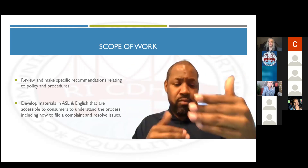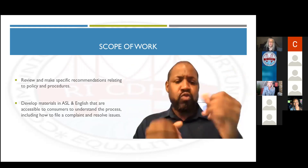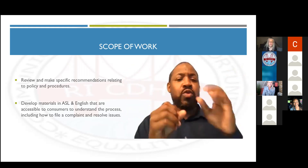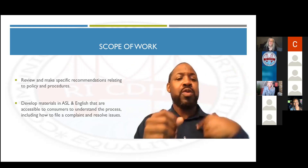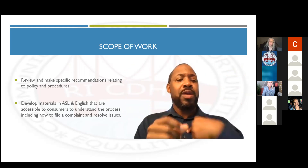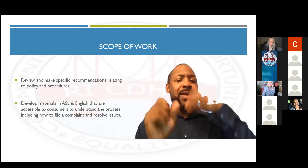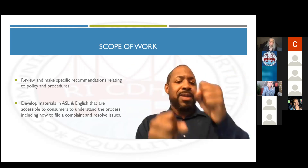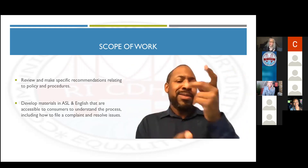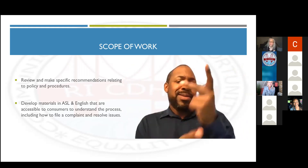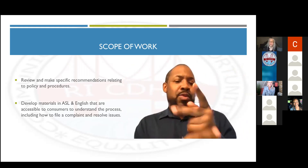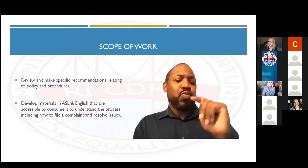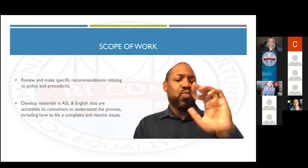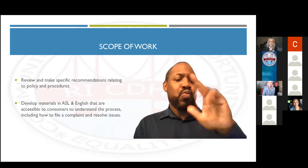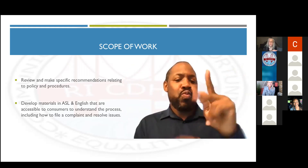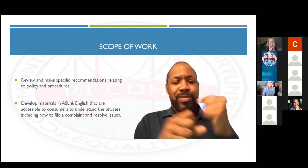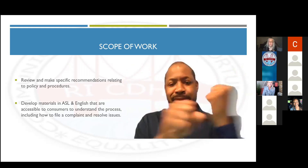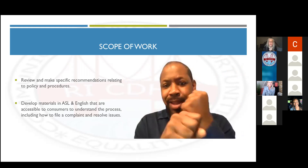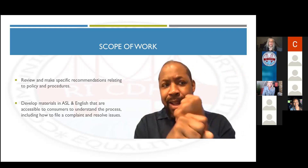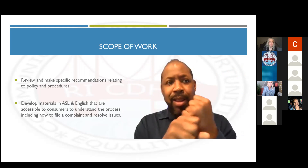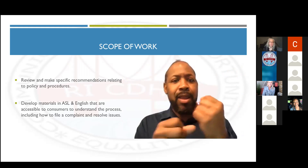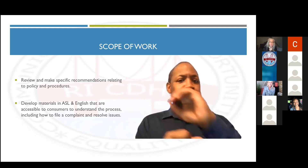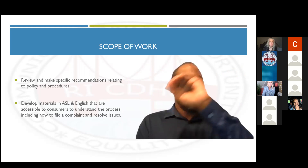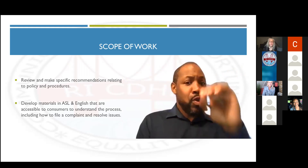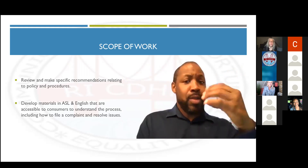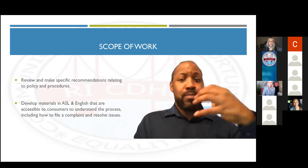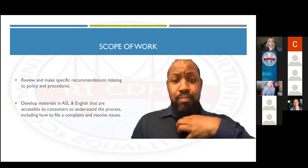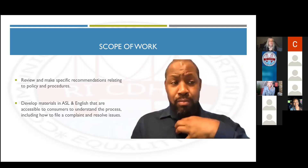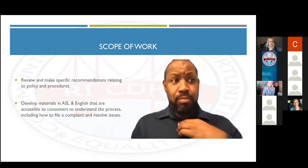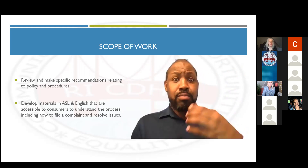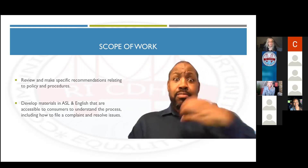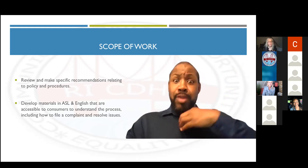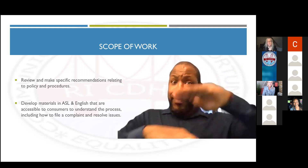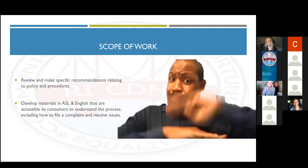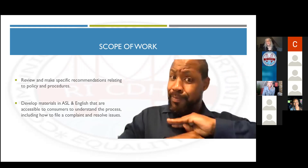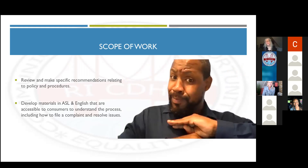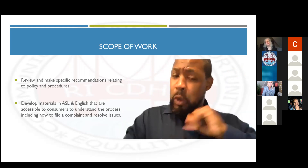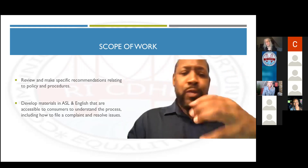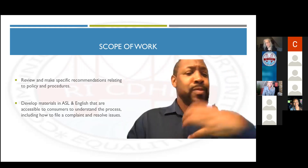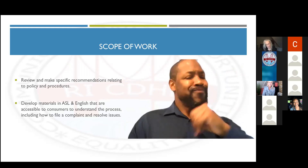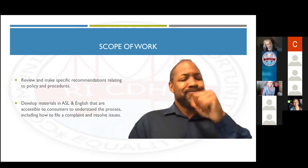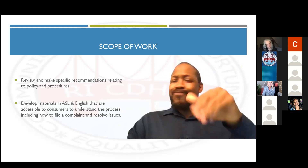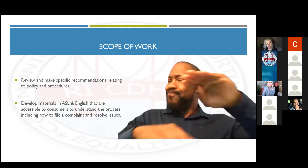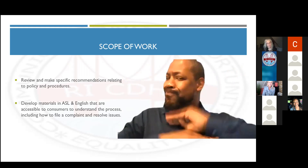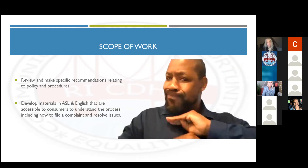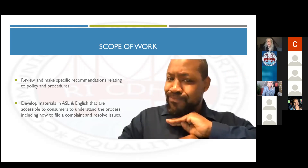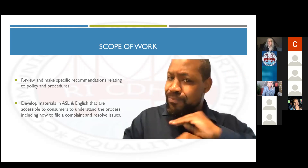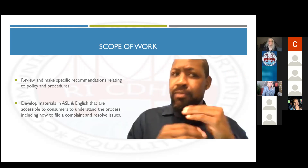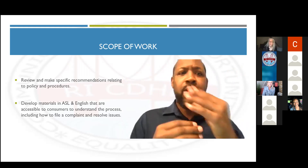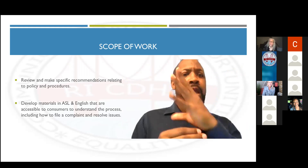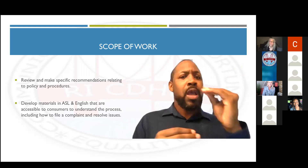And that form would then be available from then on to be able to track the statistics and find out if a